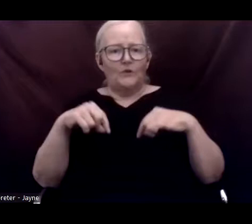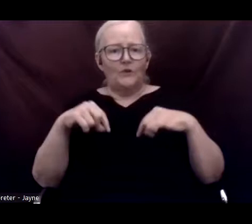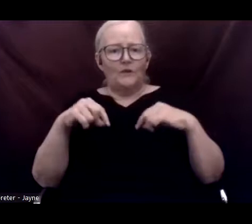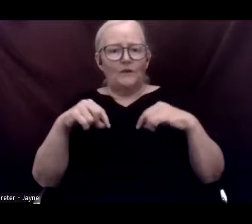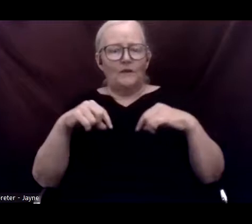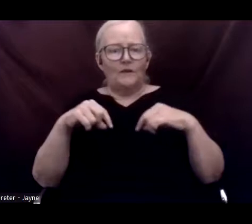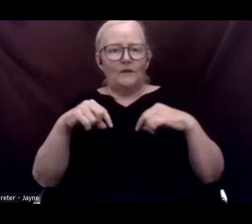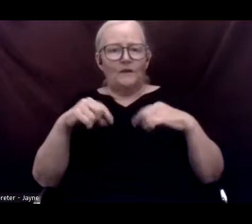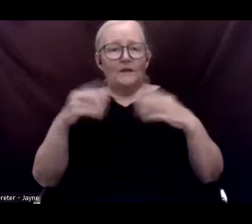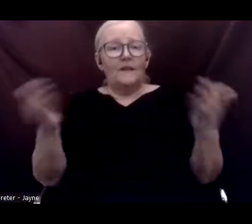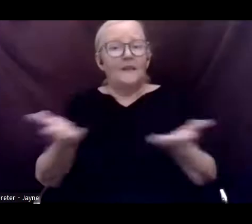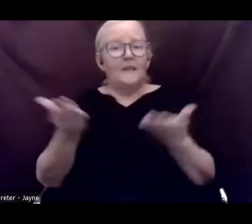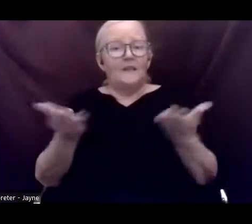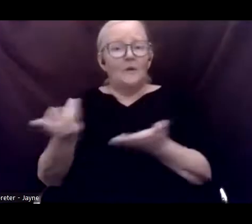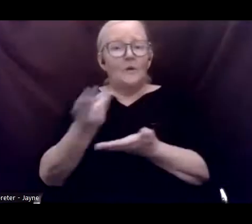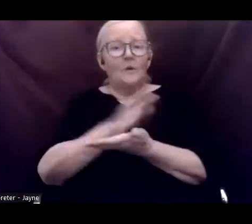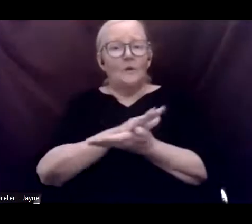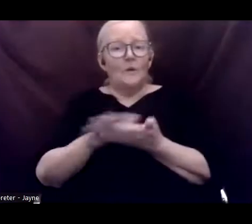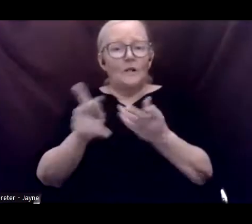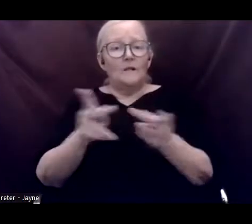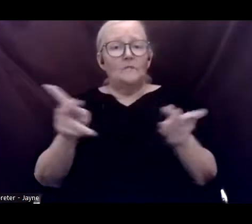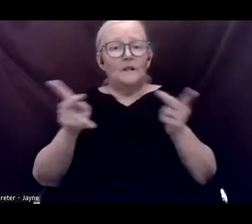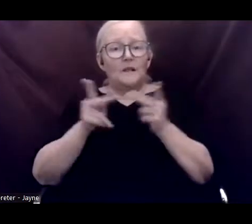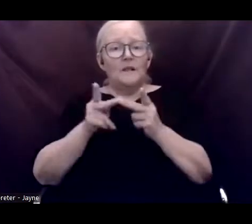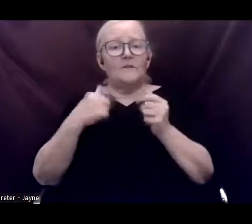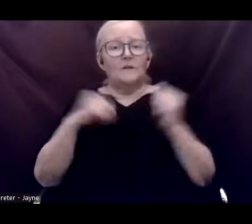here. In the sacred we do